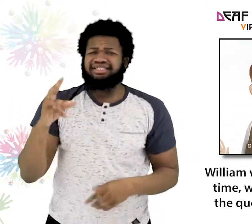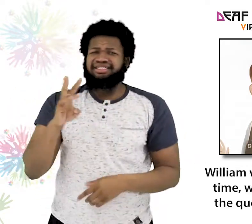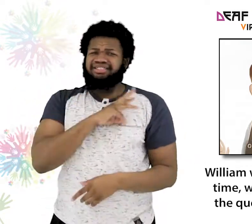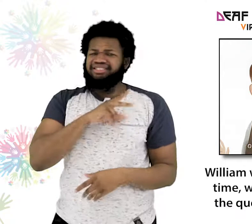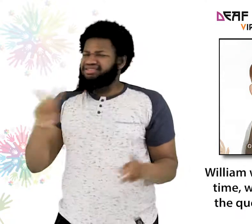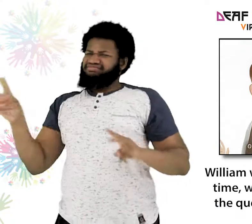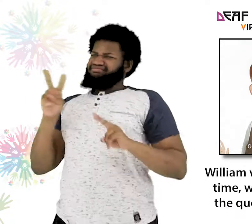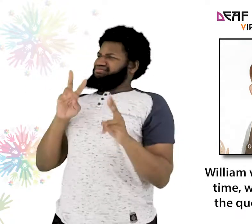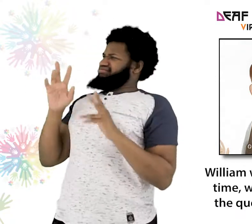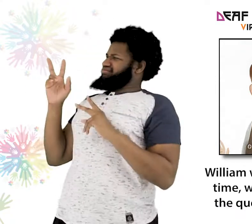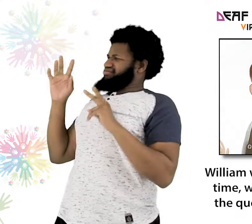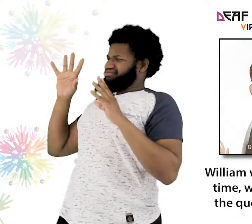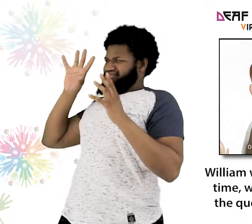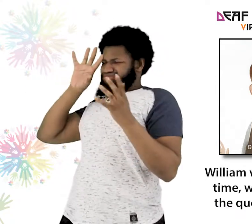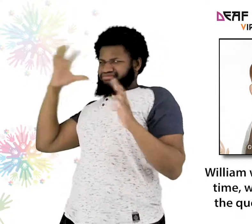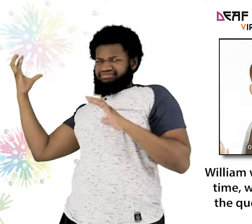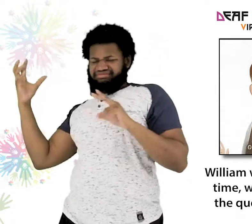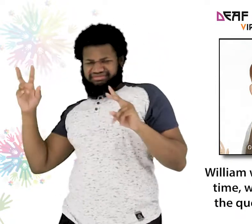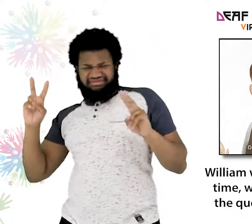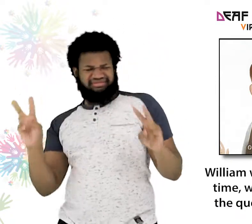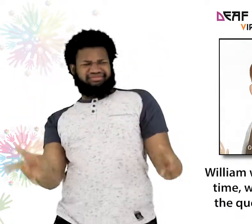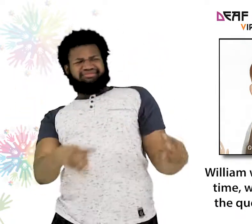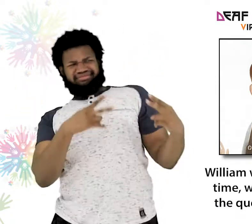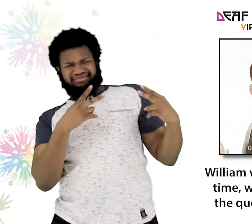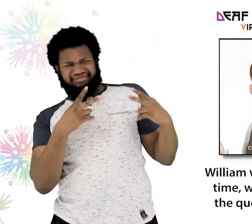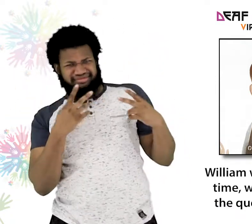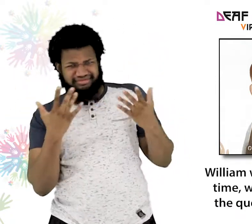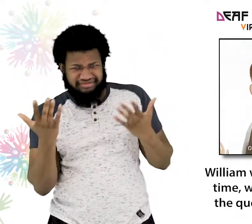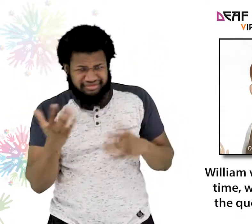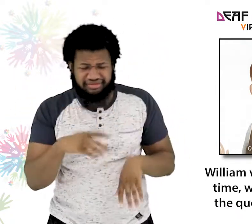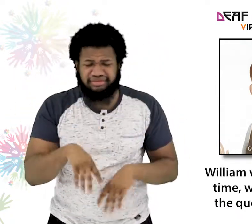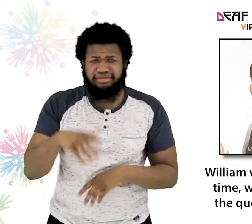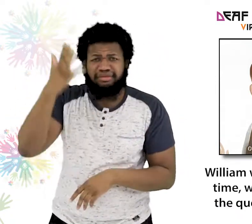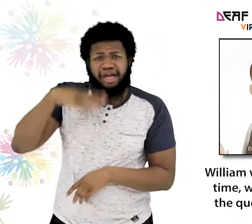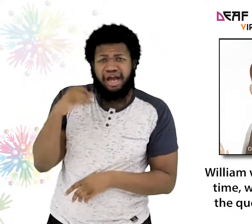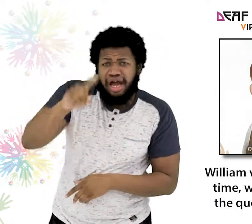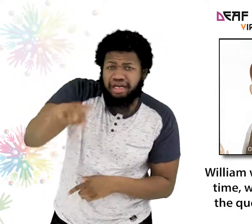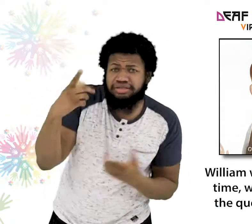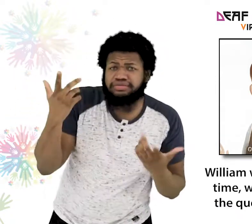William whirled around. And this time, when the man repeated the question, he understood.